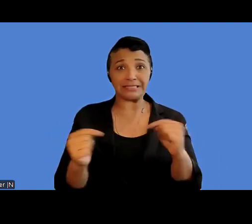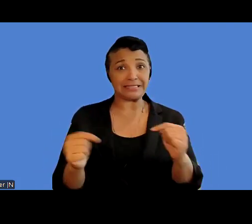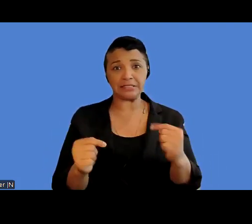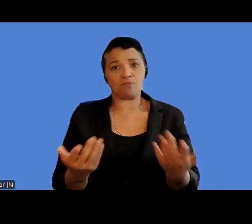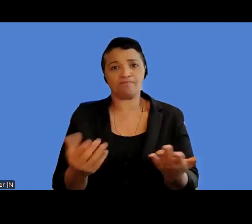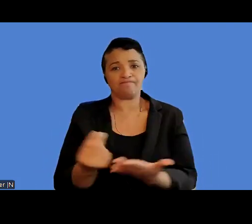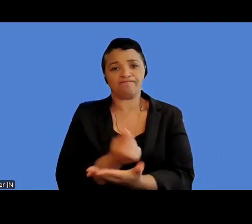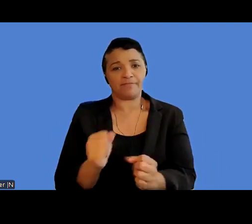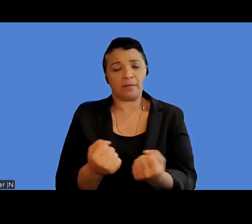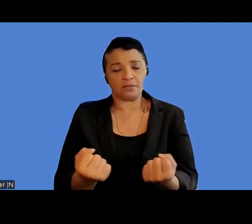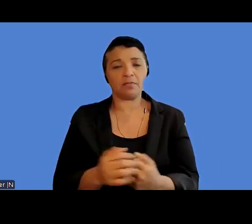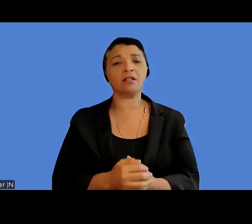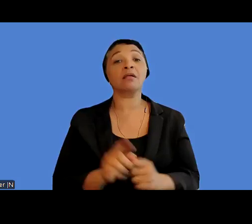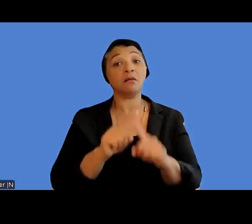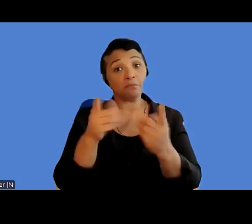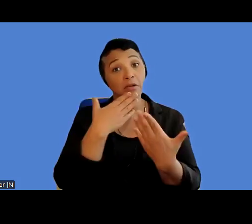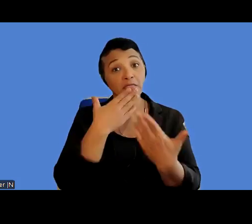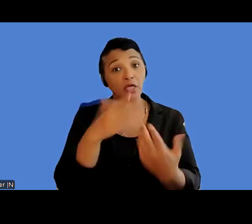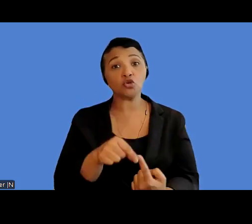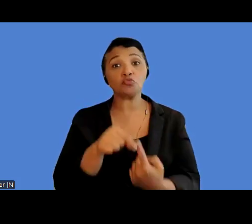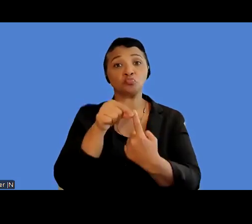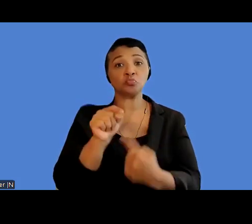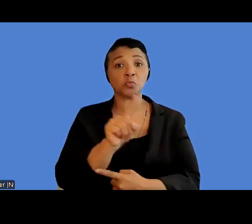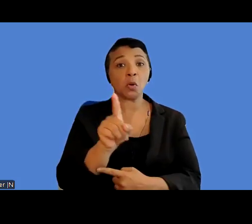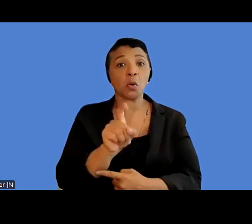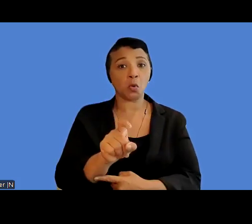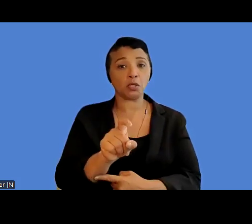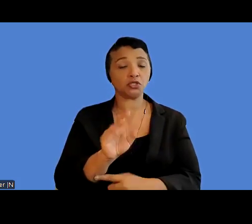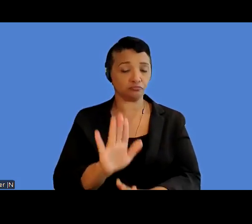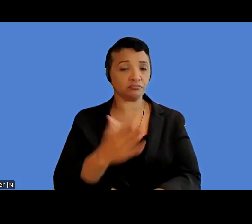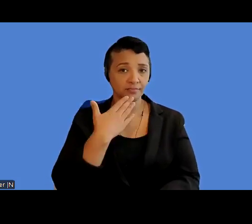you so much, especially for raising this inquiry, this question.